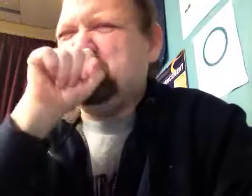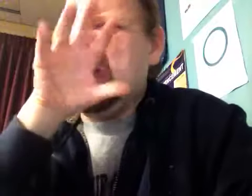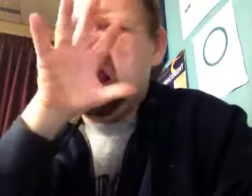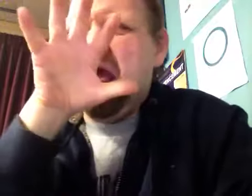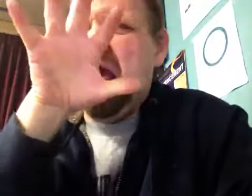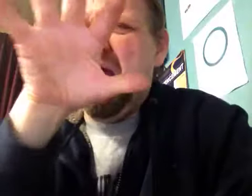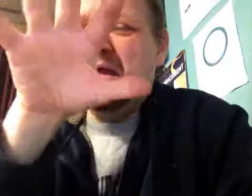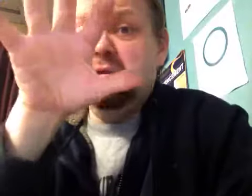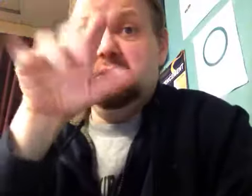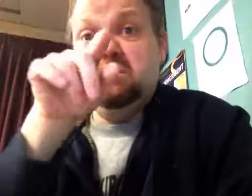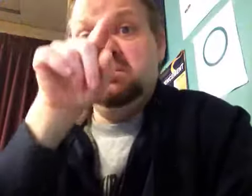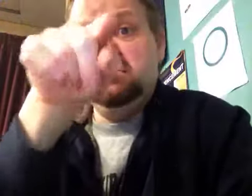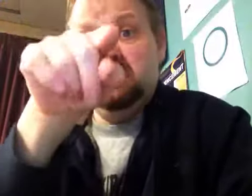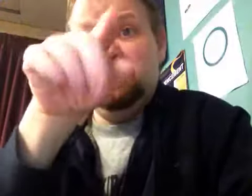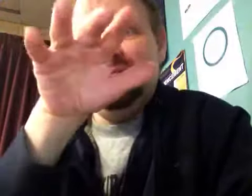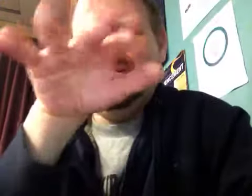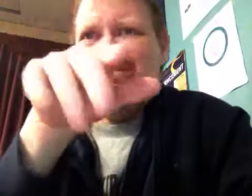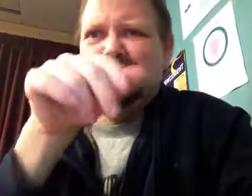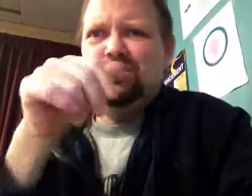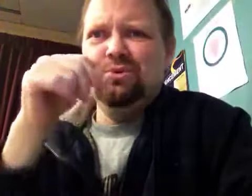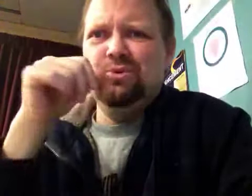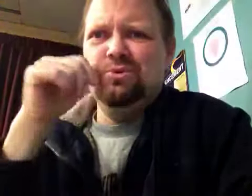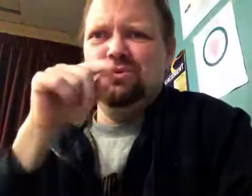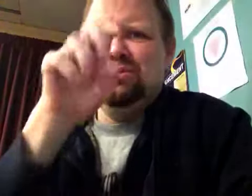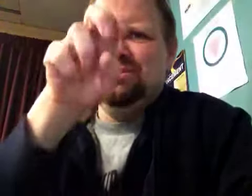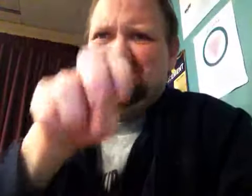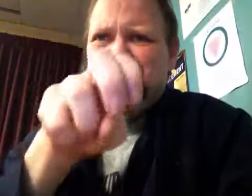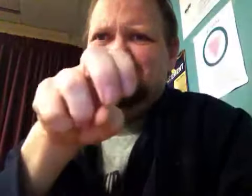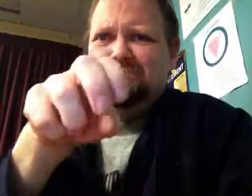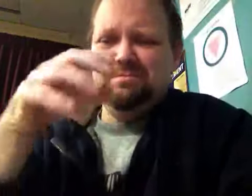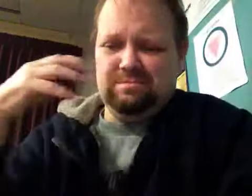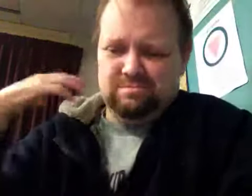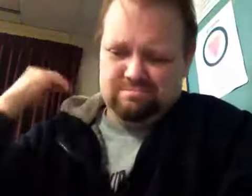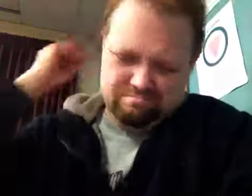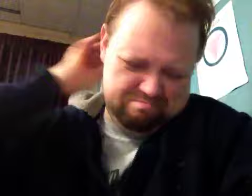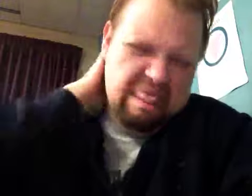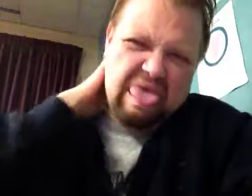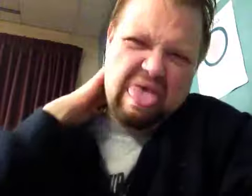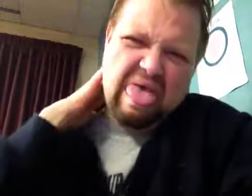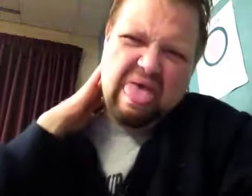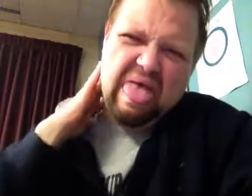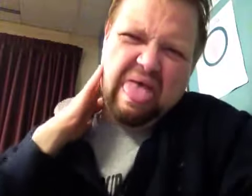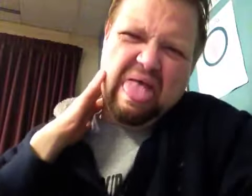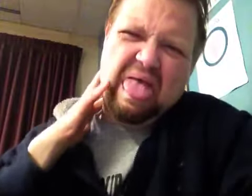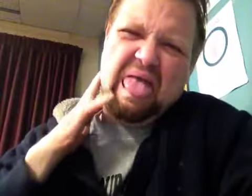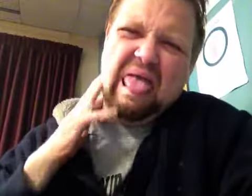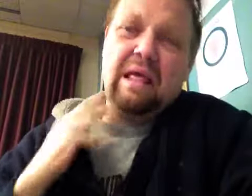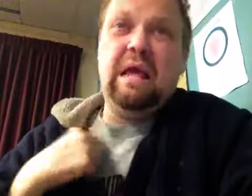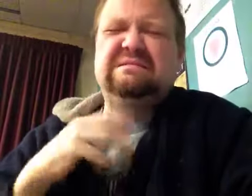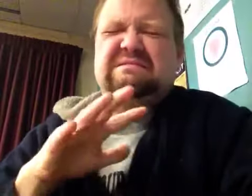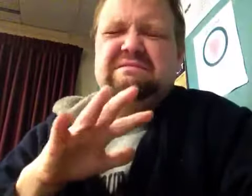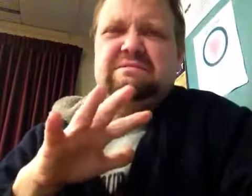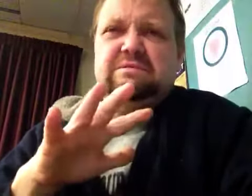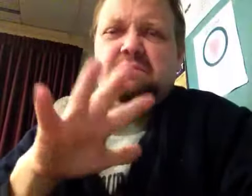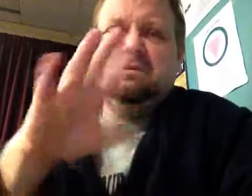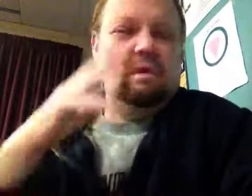Adding insult to injury, or in some cases actually adding insult to death, the hospital also allegedly kept a secret list of wait times,